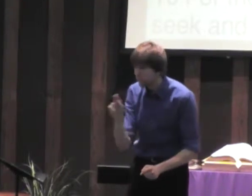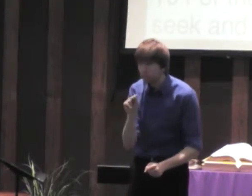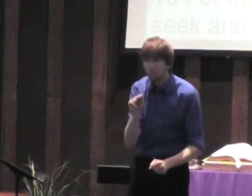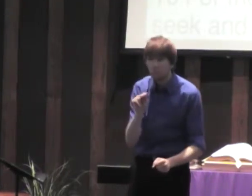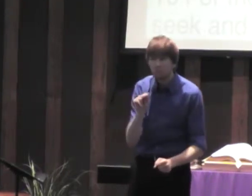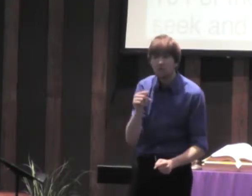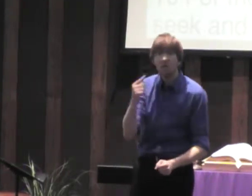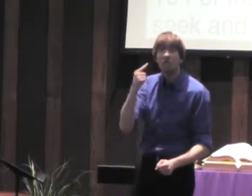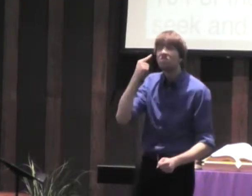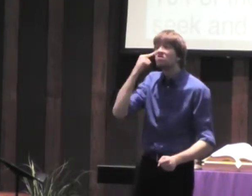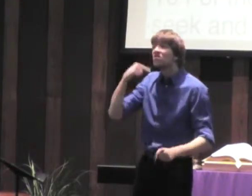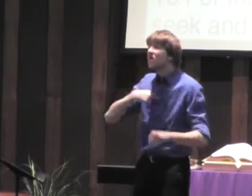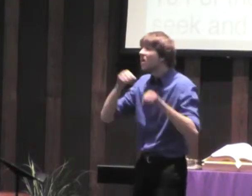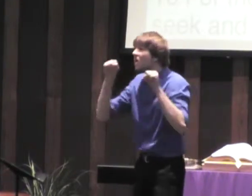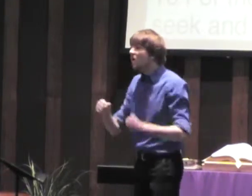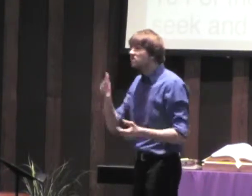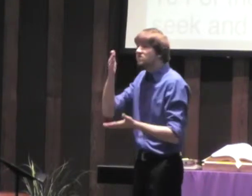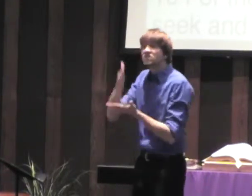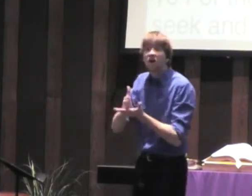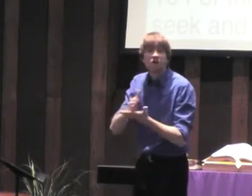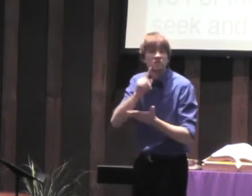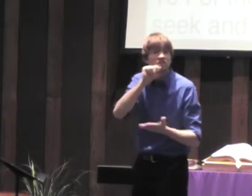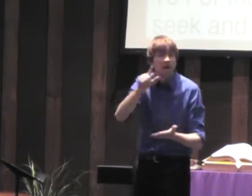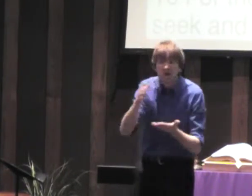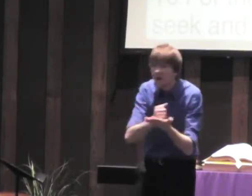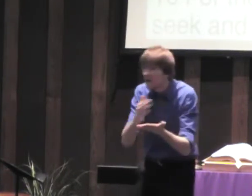And the chief tax collector can't quit.